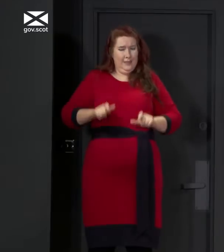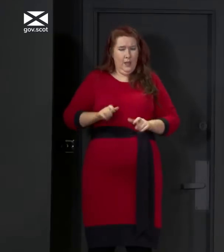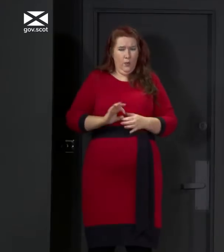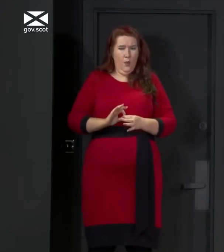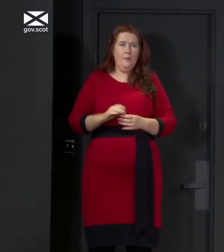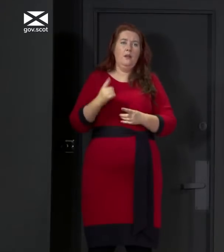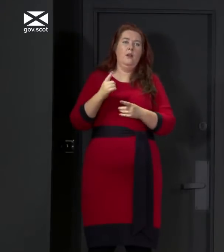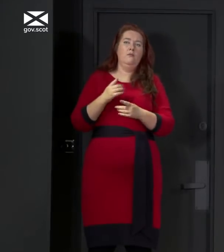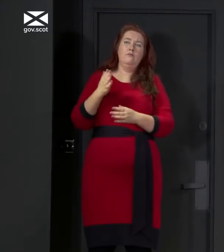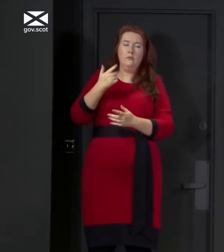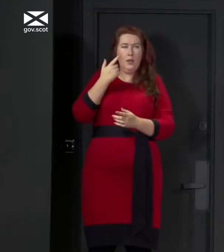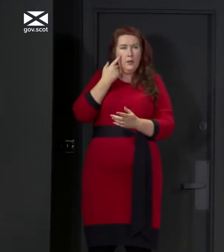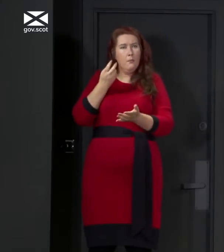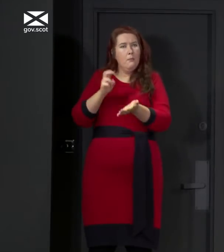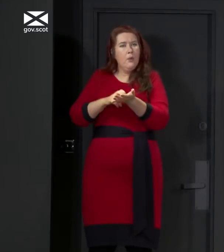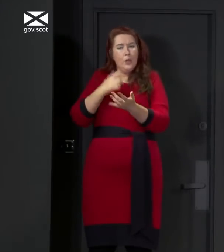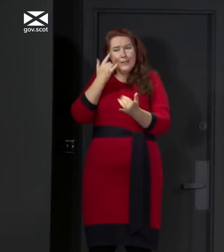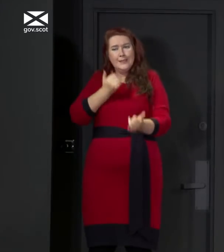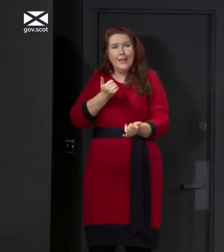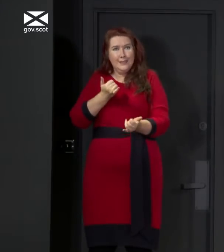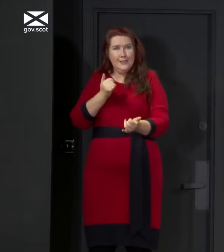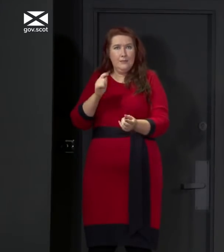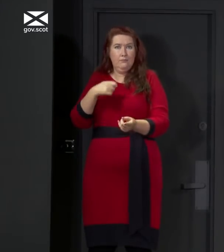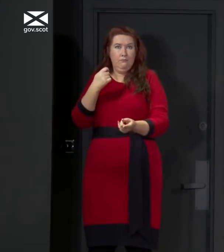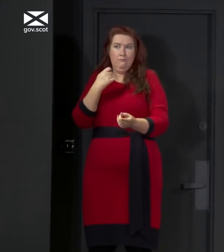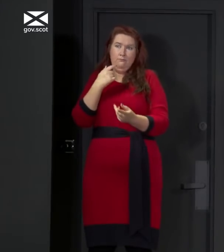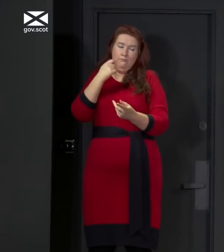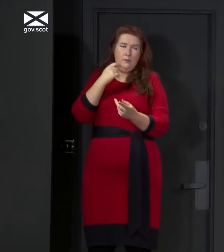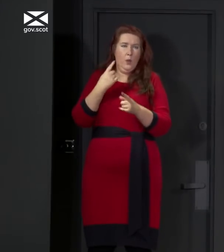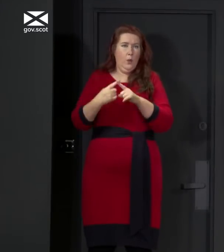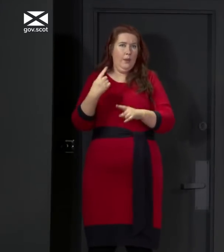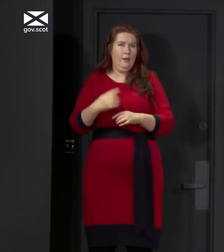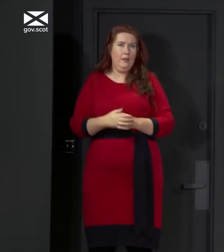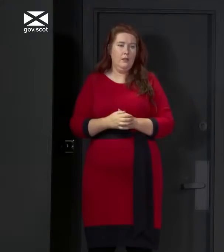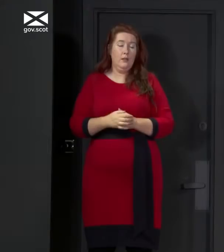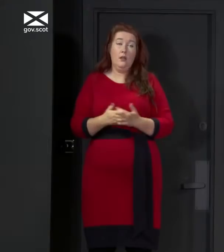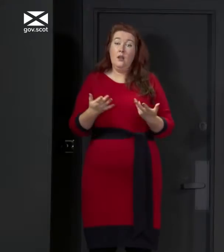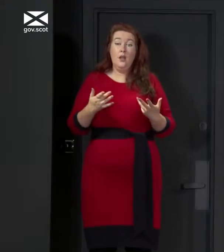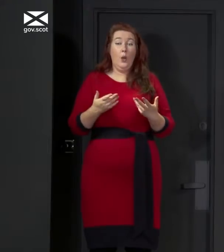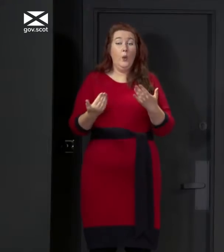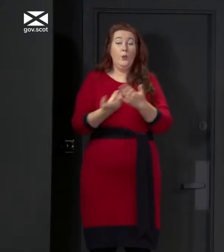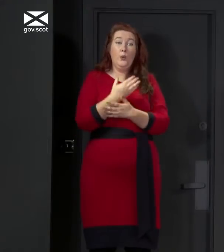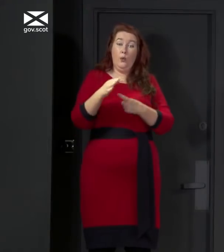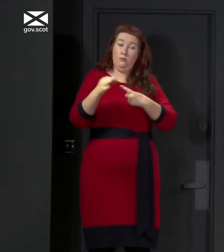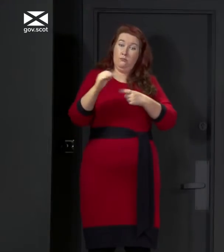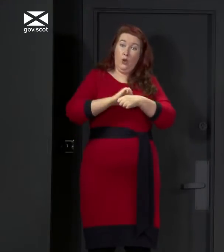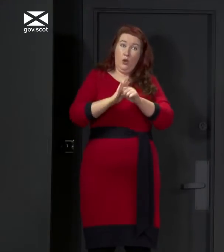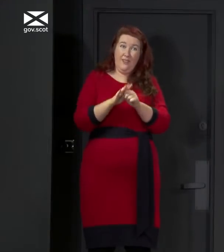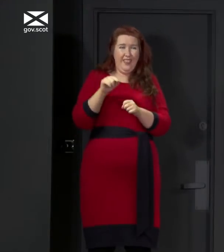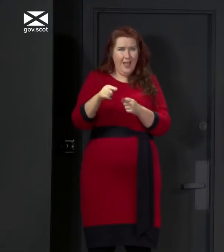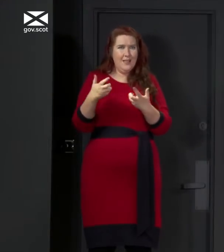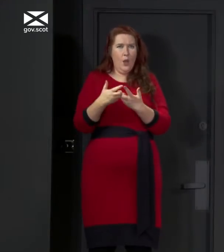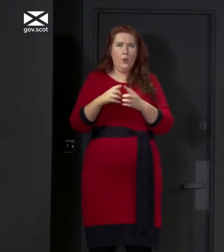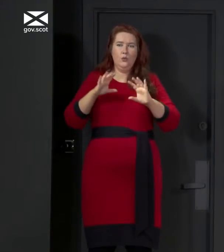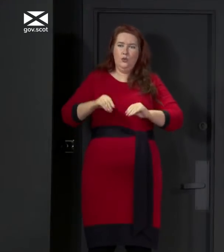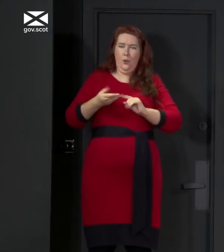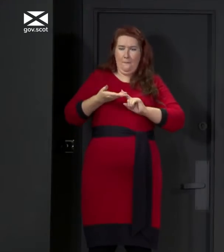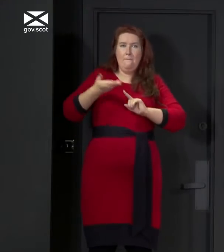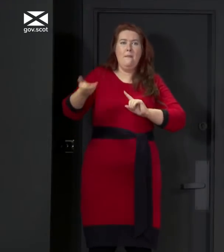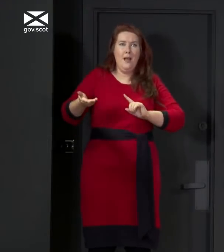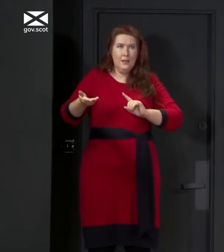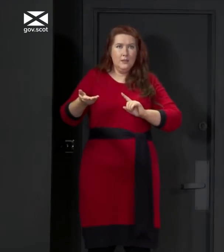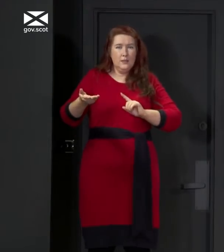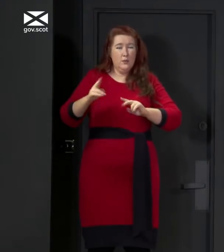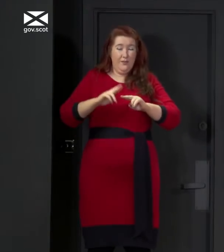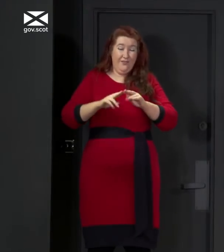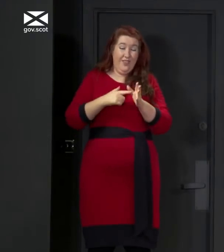These steps all still work in breaking the chains of transmission of this new variant and remain as important, if